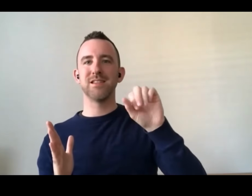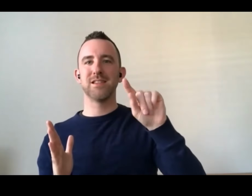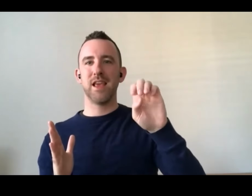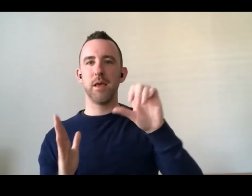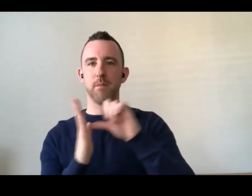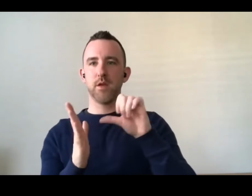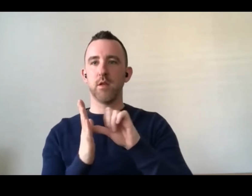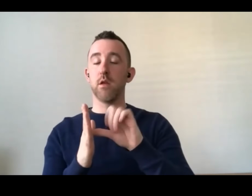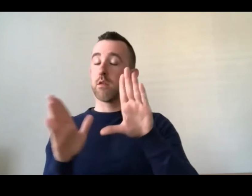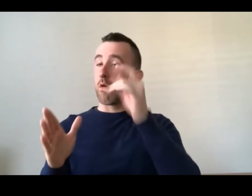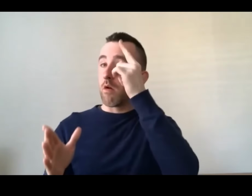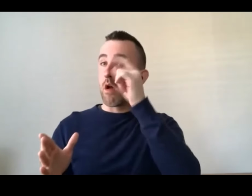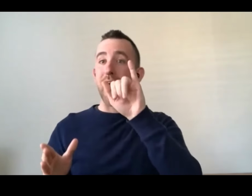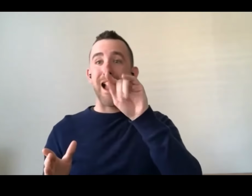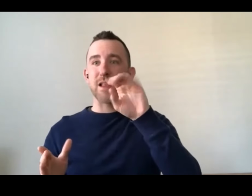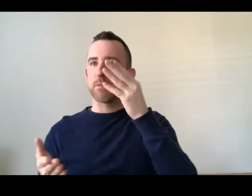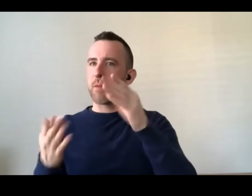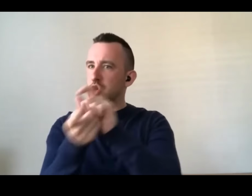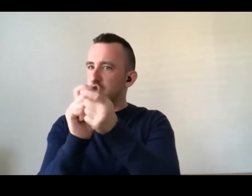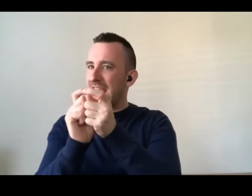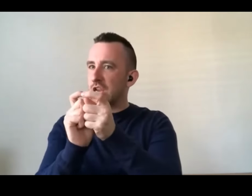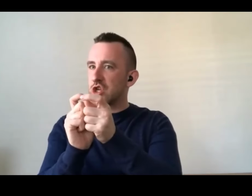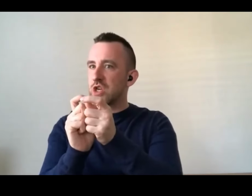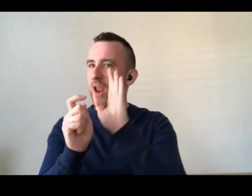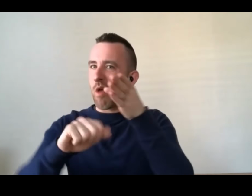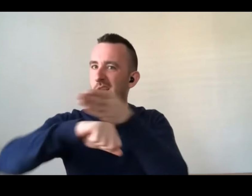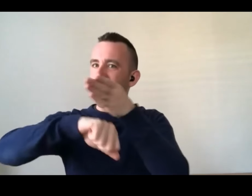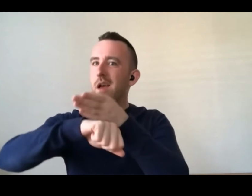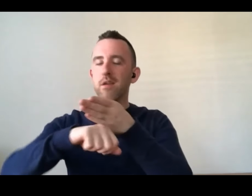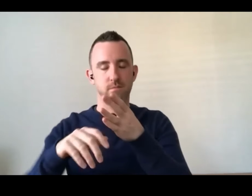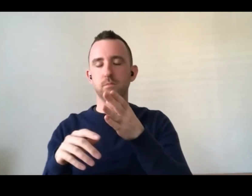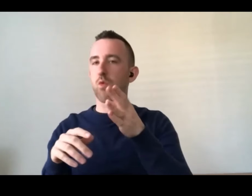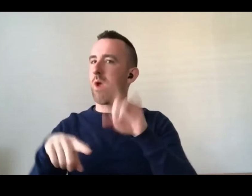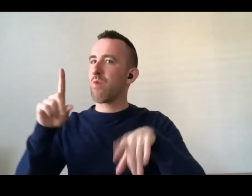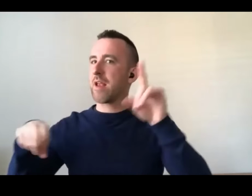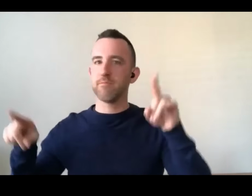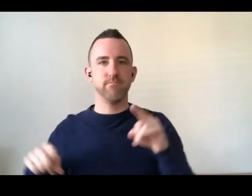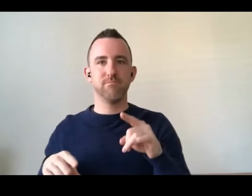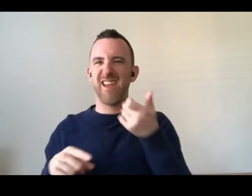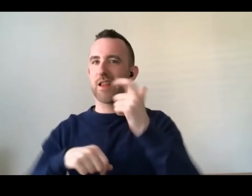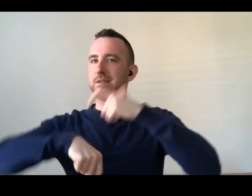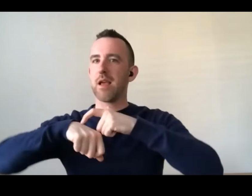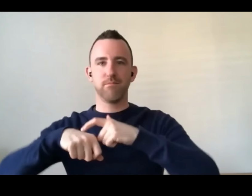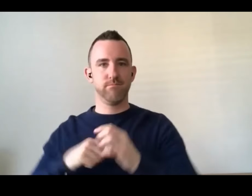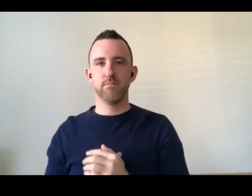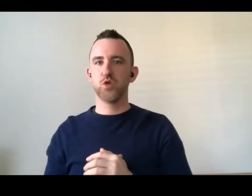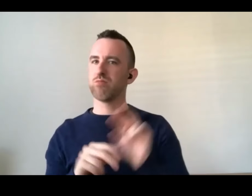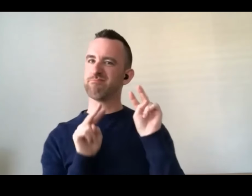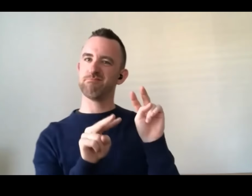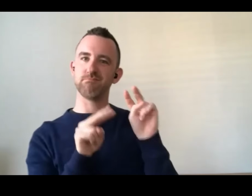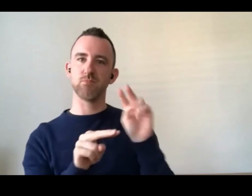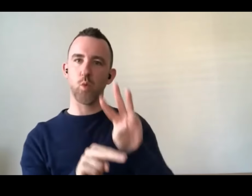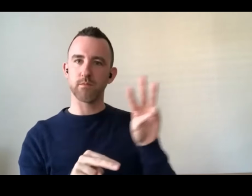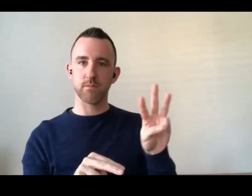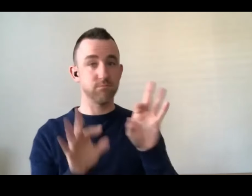Items may change or be updated at random at any time. So check that updates page.